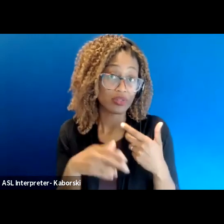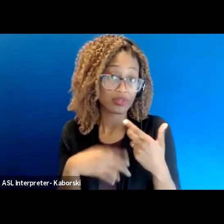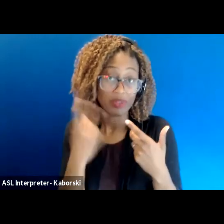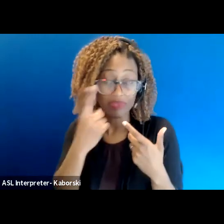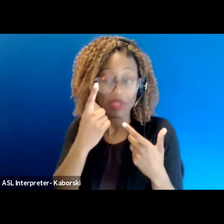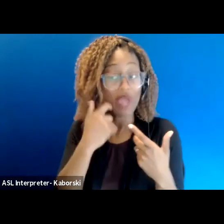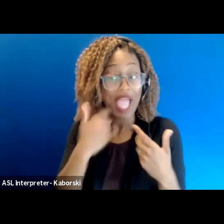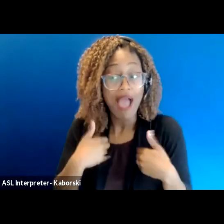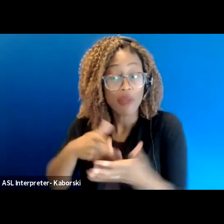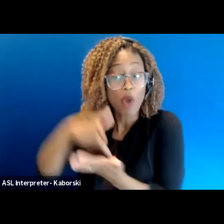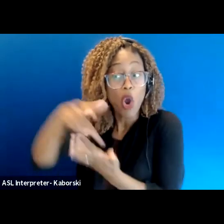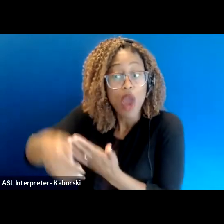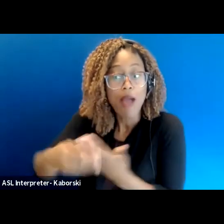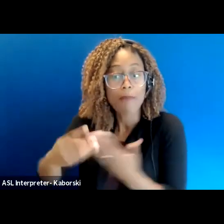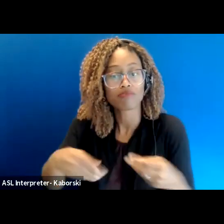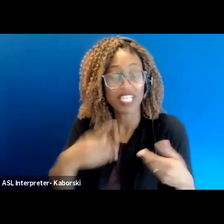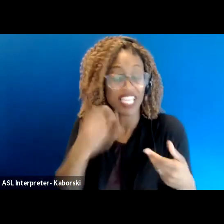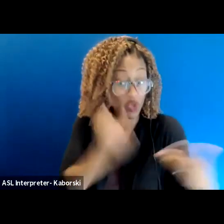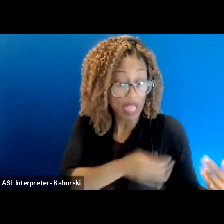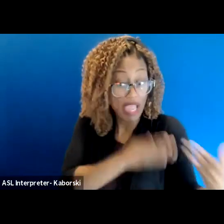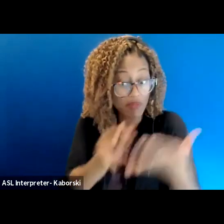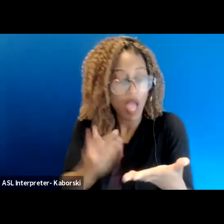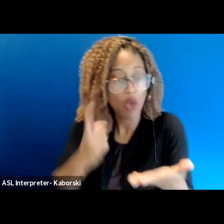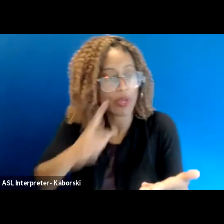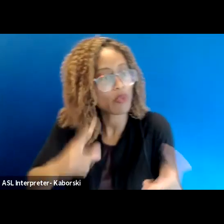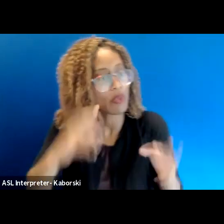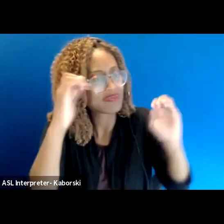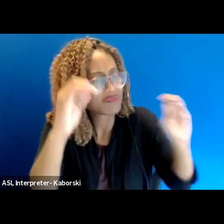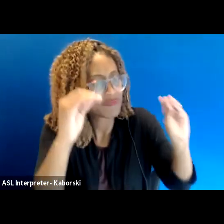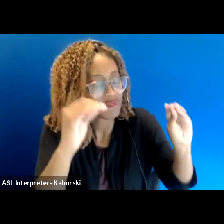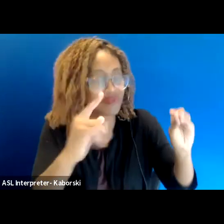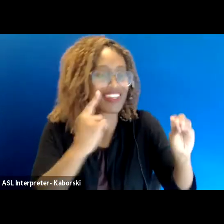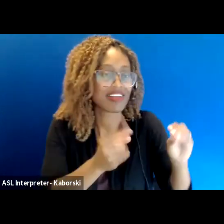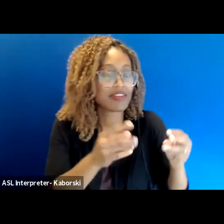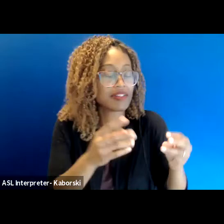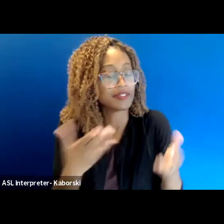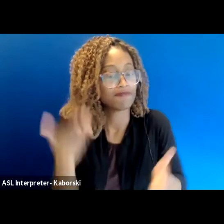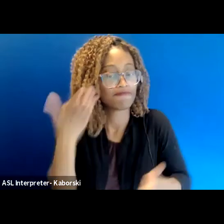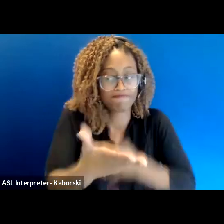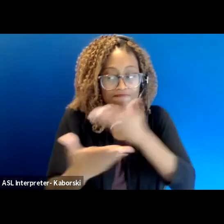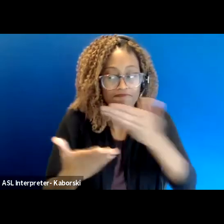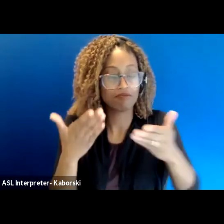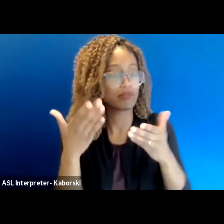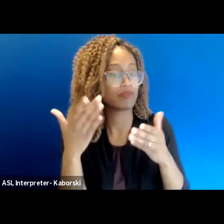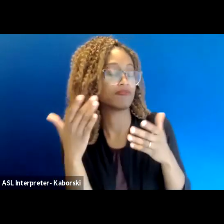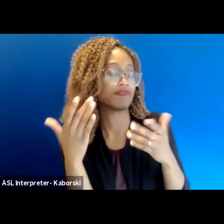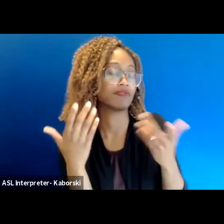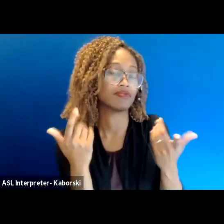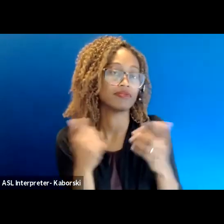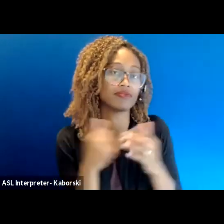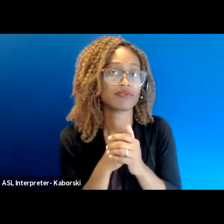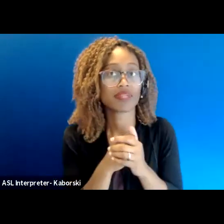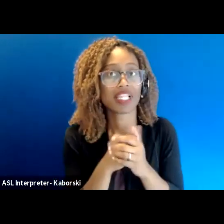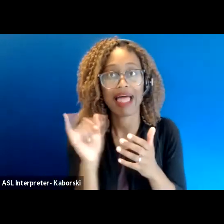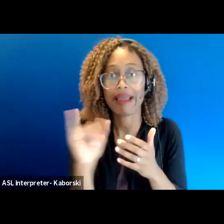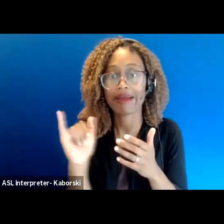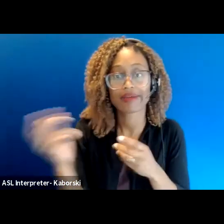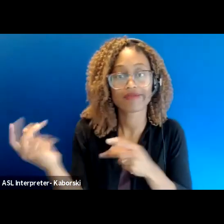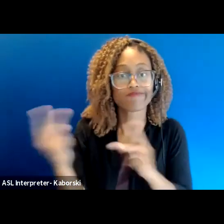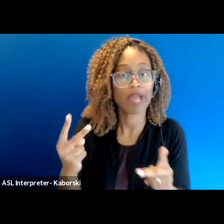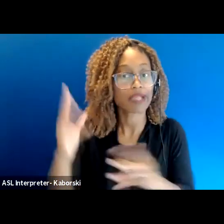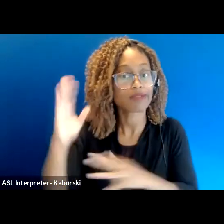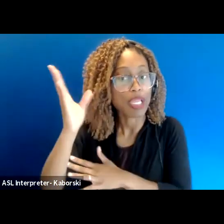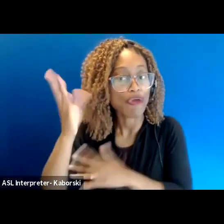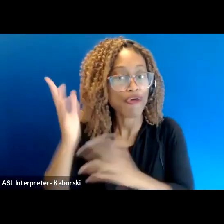information about it. We try to educate a little bit about it by either bringing in guest speakers or people that